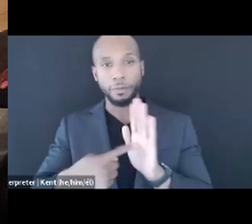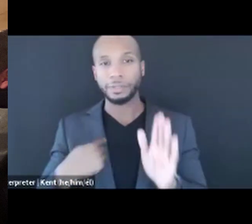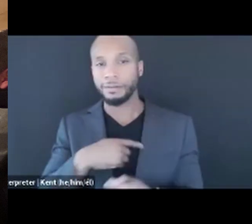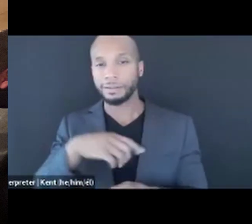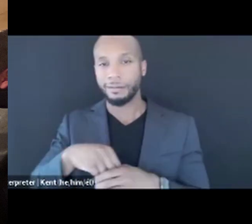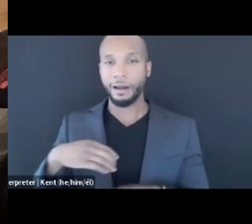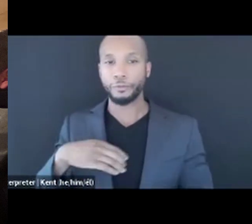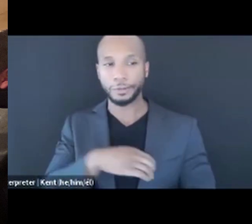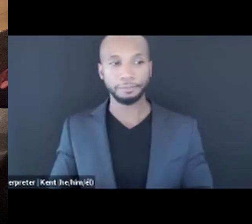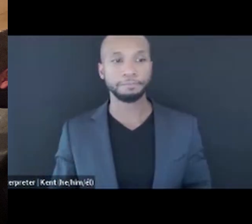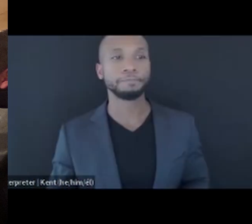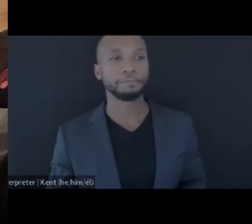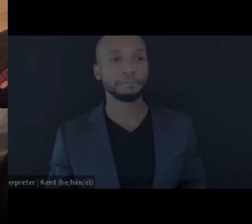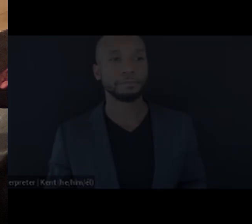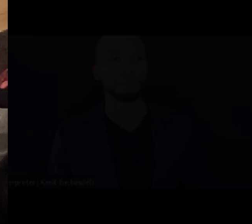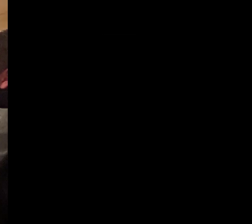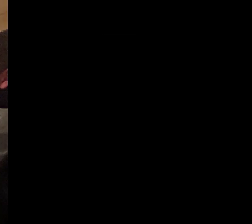Congress.